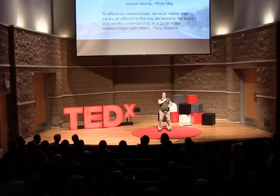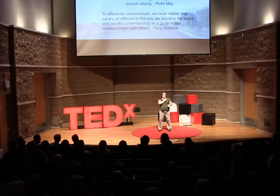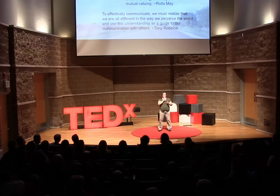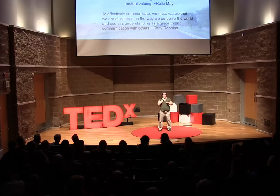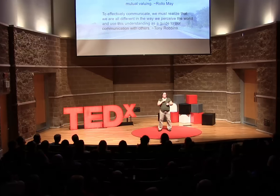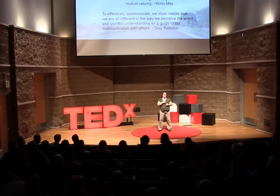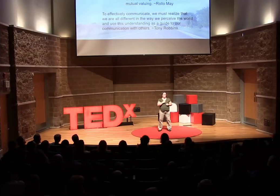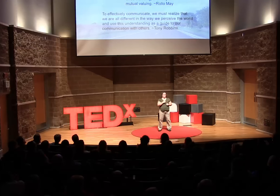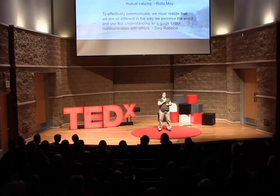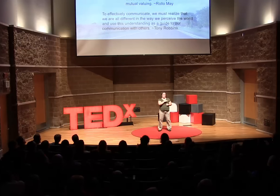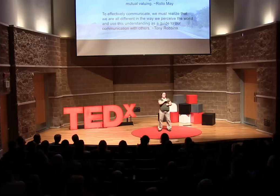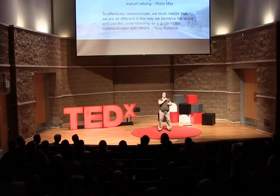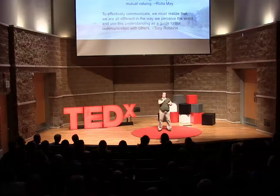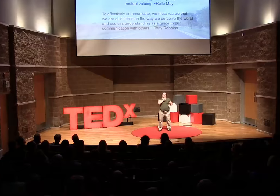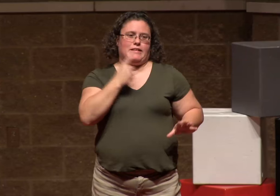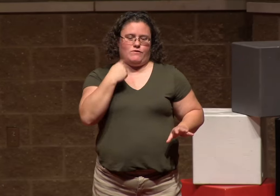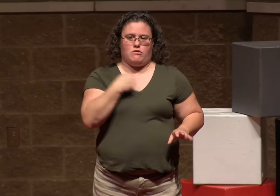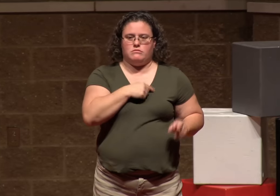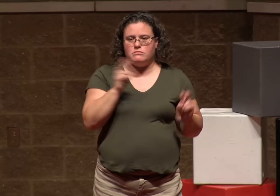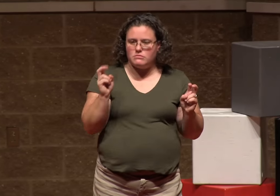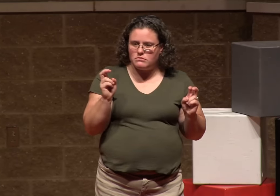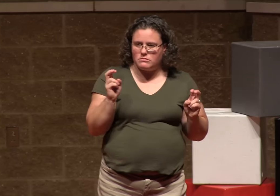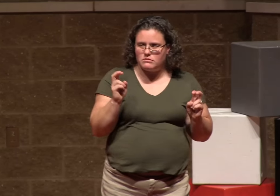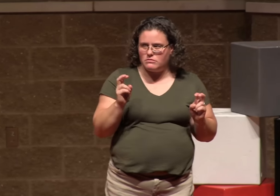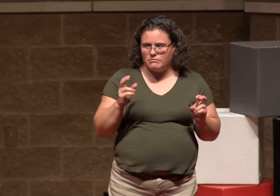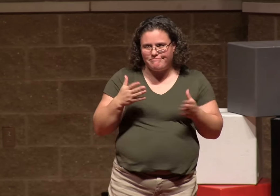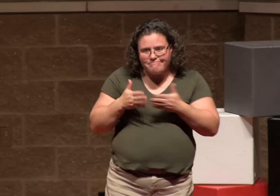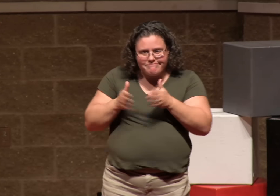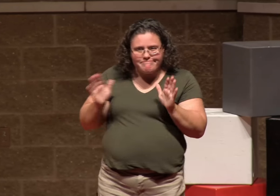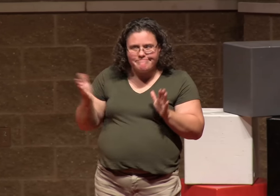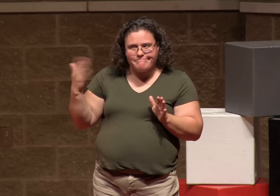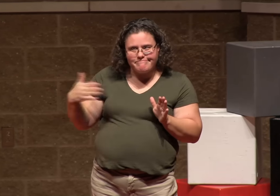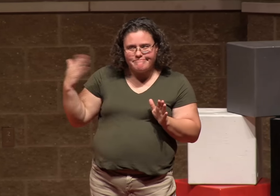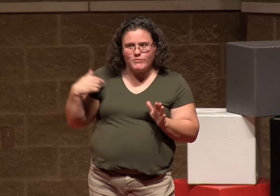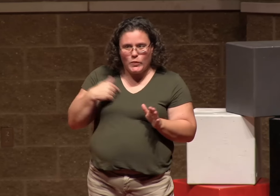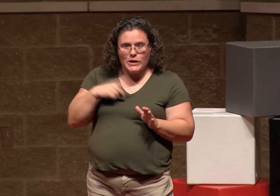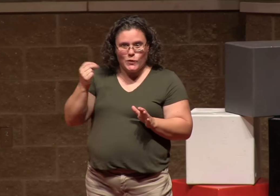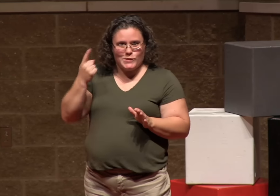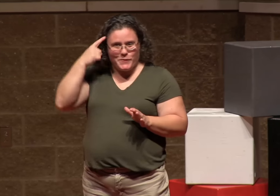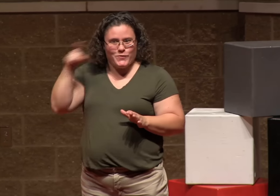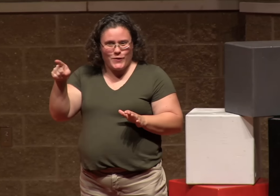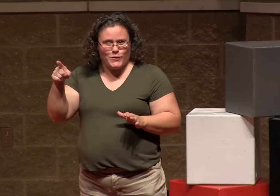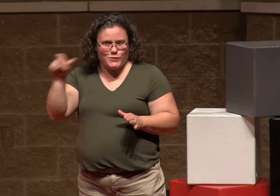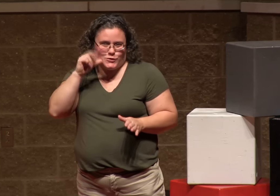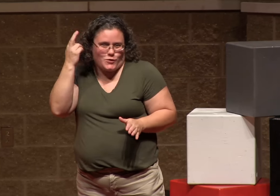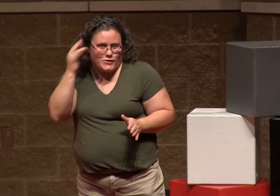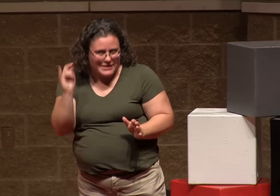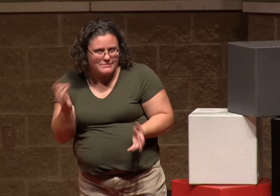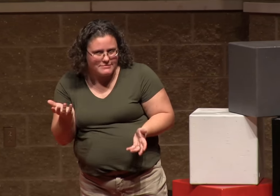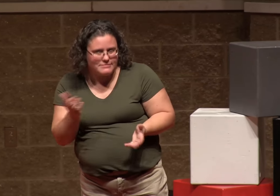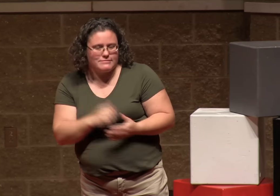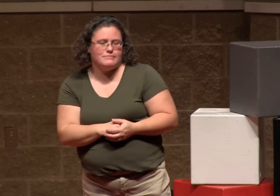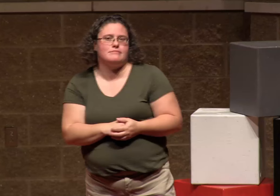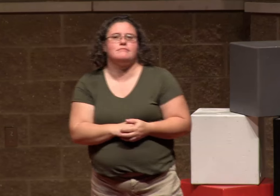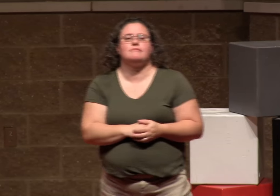I mean, that attitude and the culture, you know, that's, we're trying to be vulnerable here.